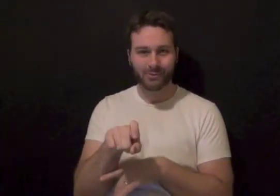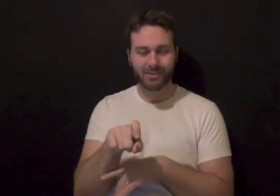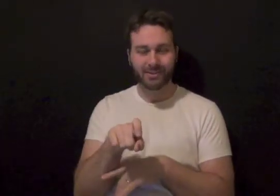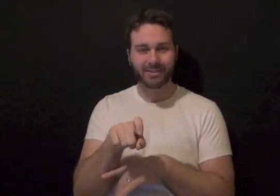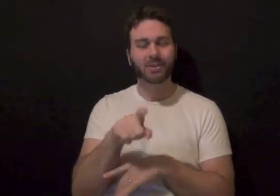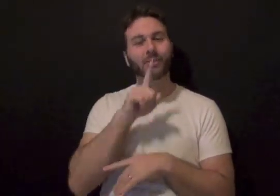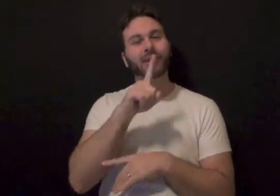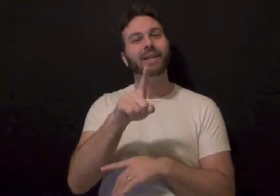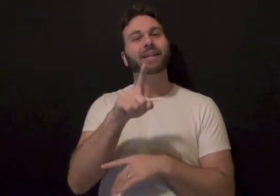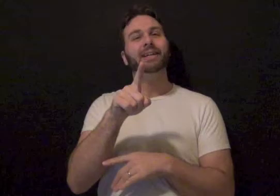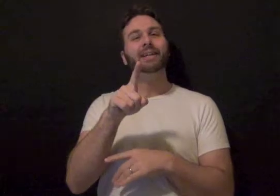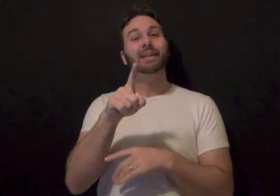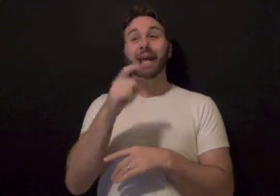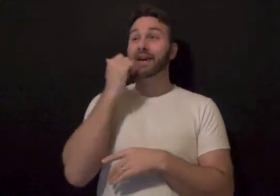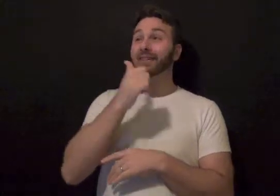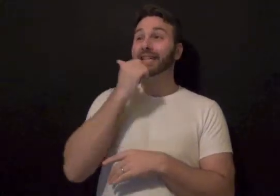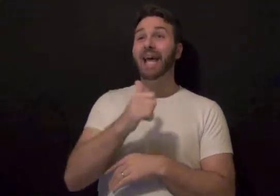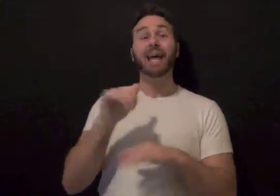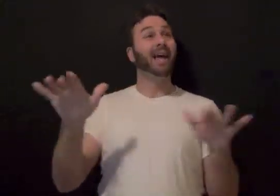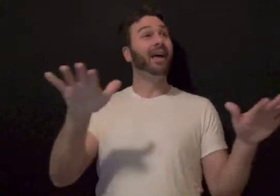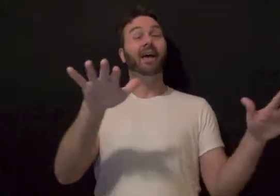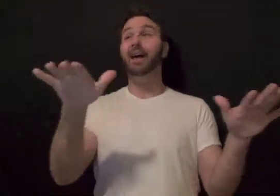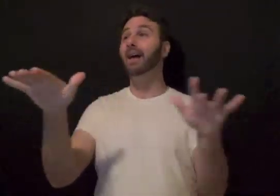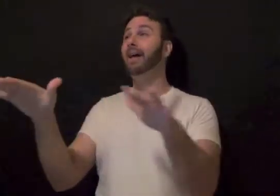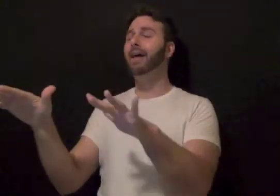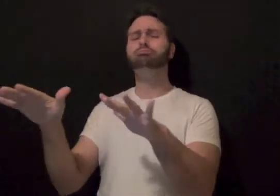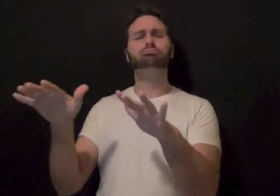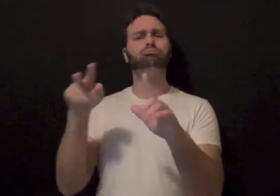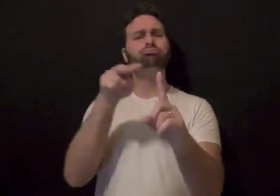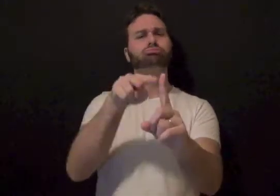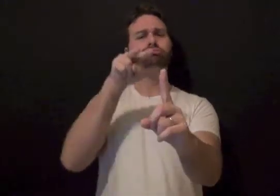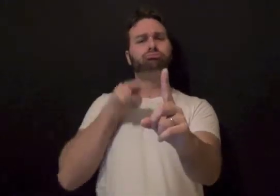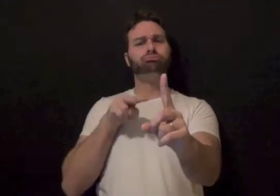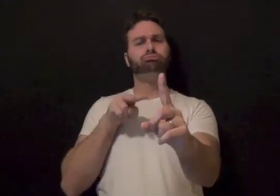familiarise yourself with the present moment so that you get to experience a greater sense